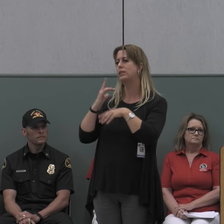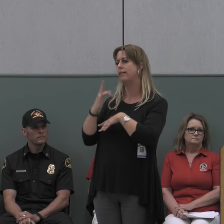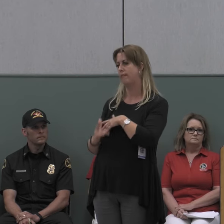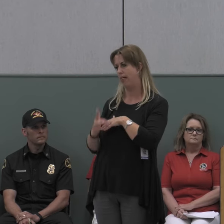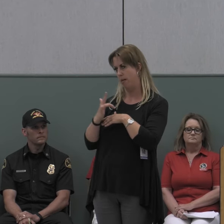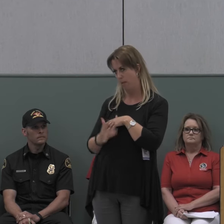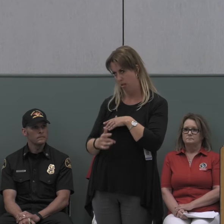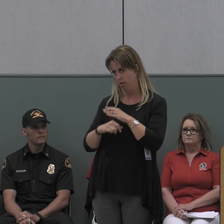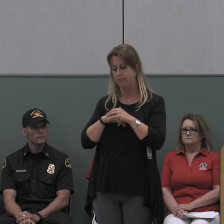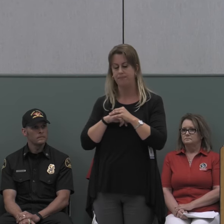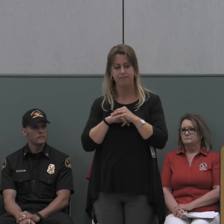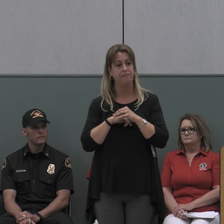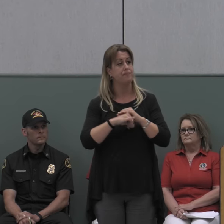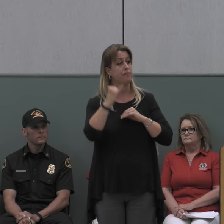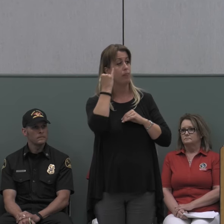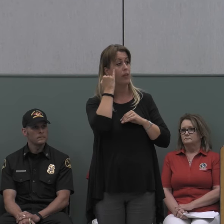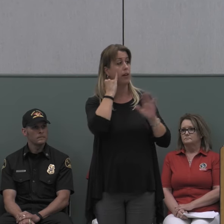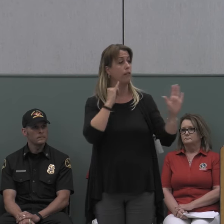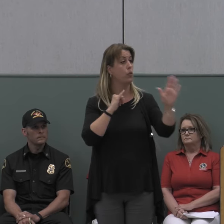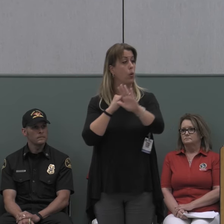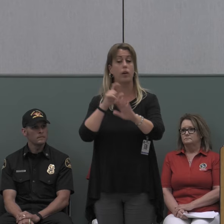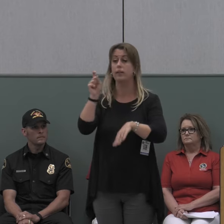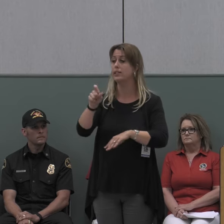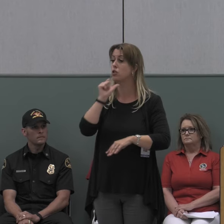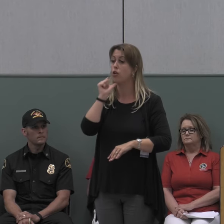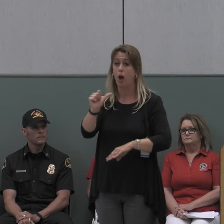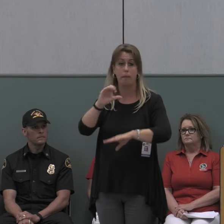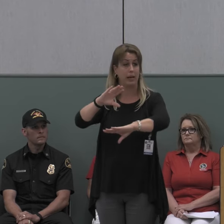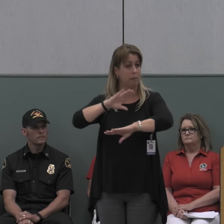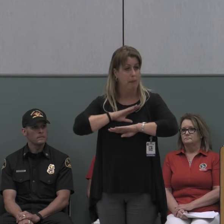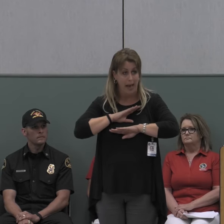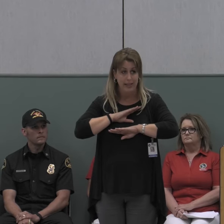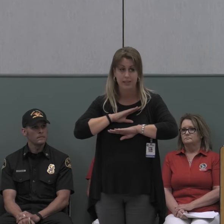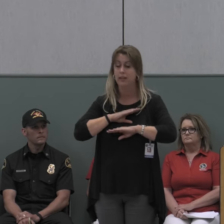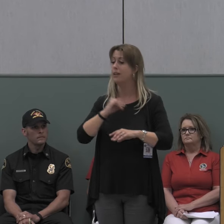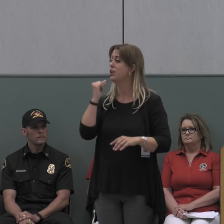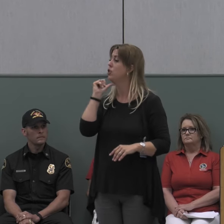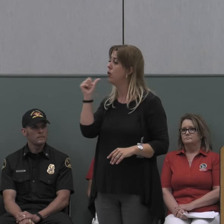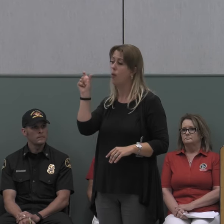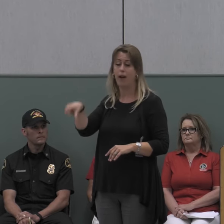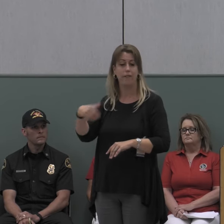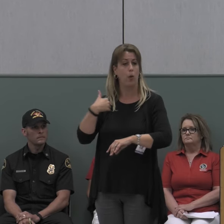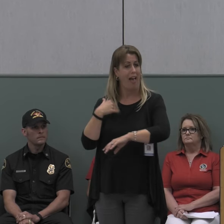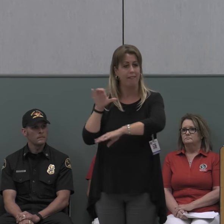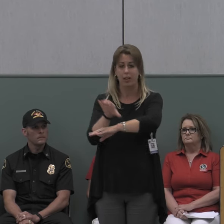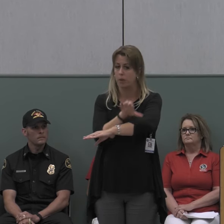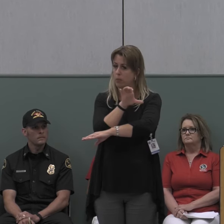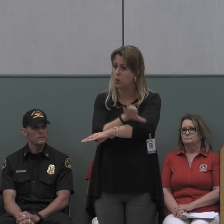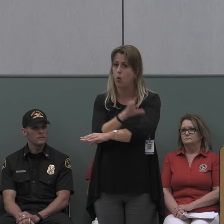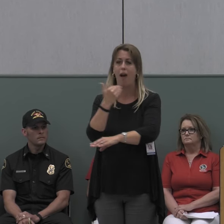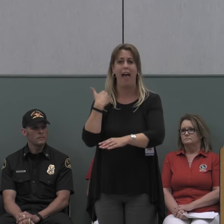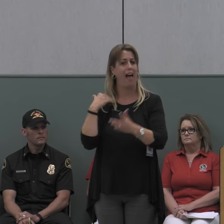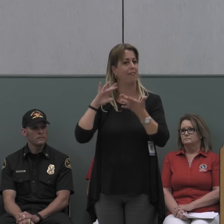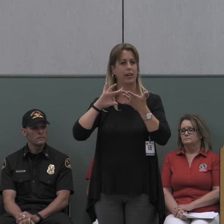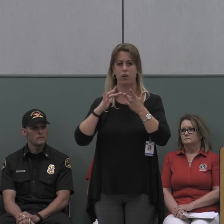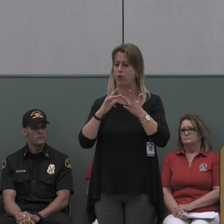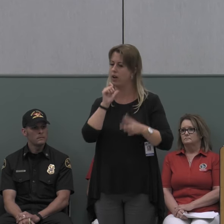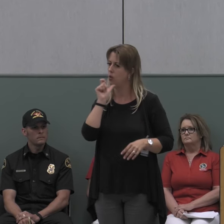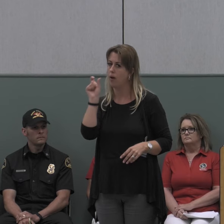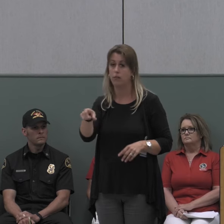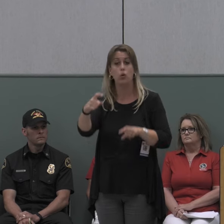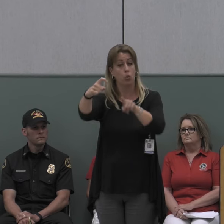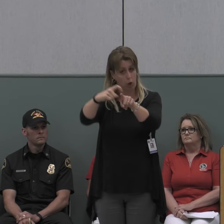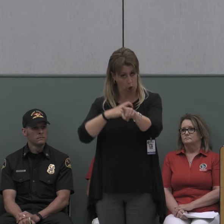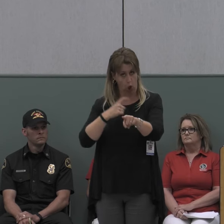that aren't being met, we do want to hear about them. You don't have to own a computer or have the internet or have internet service. Call